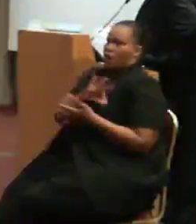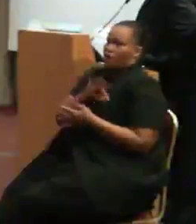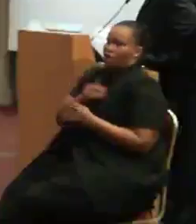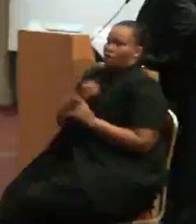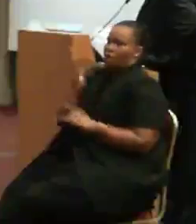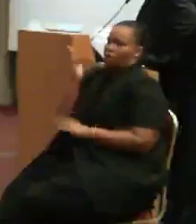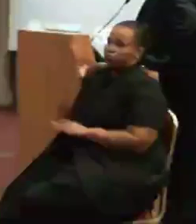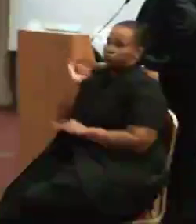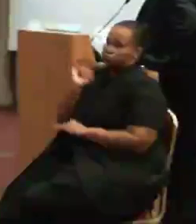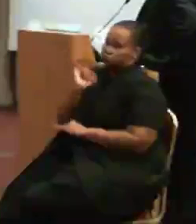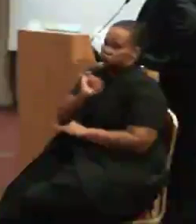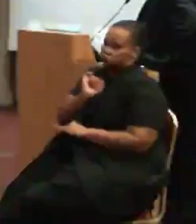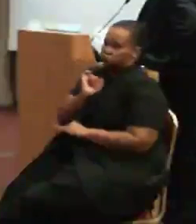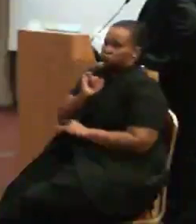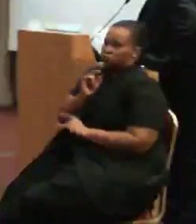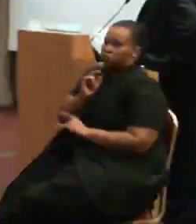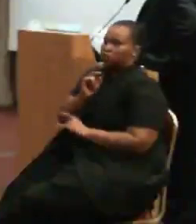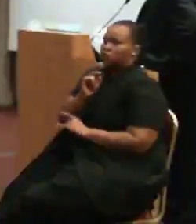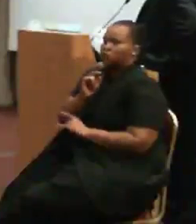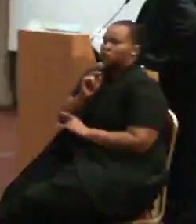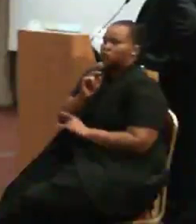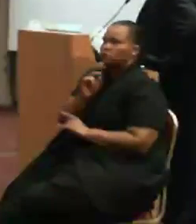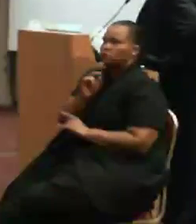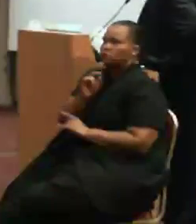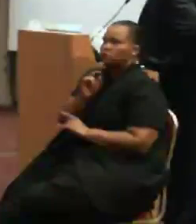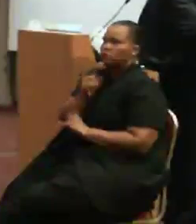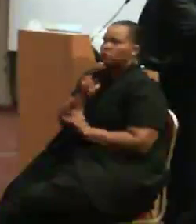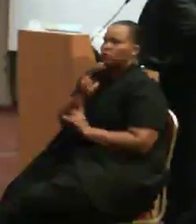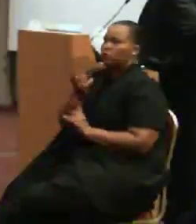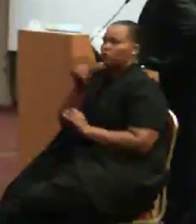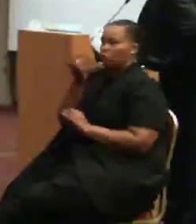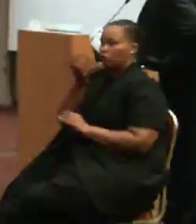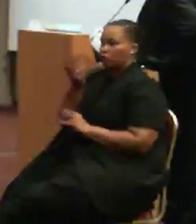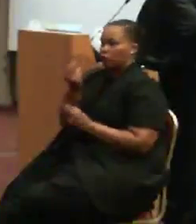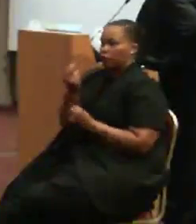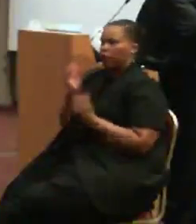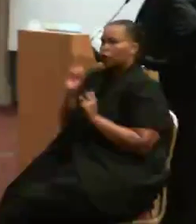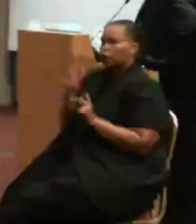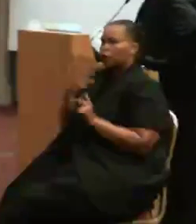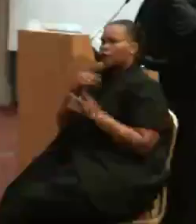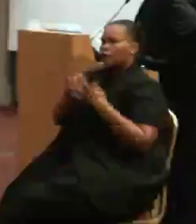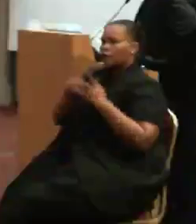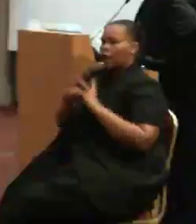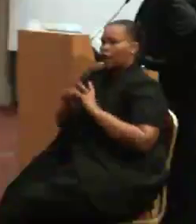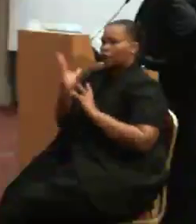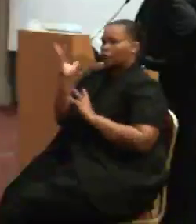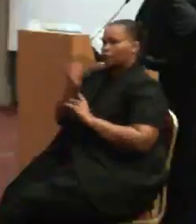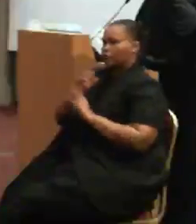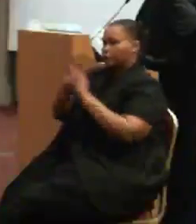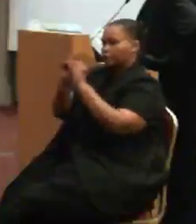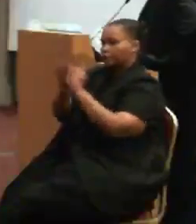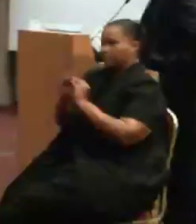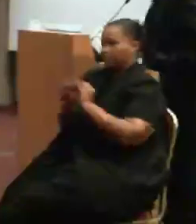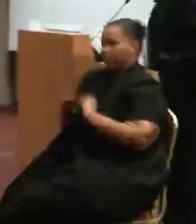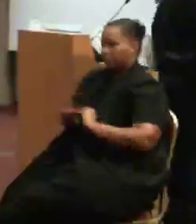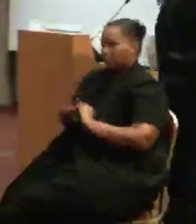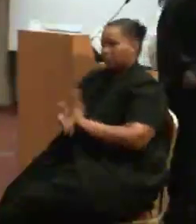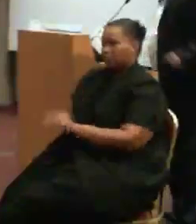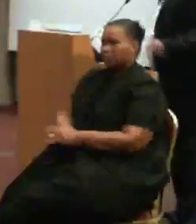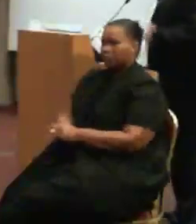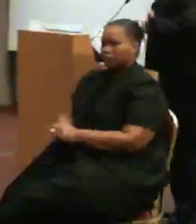today on some of the new information that has come to the fore. Absolutely, Madam Chair. I've tried my best to adapt my presentation. Okay. Thank you very